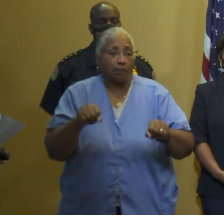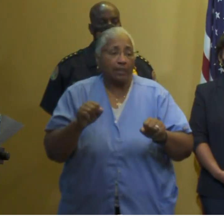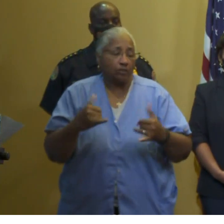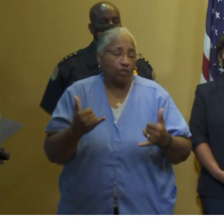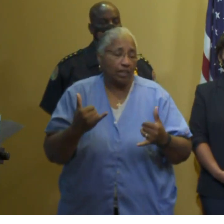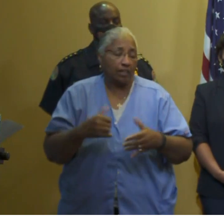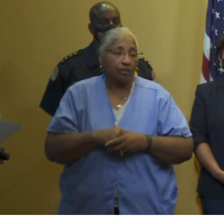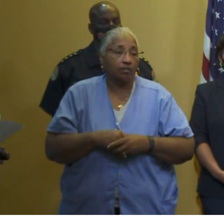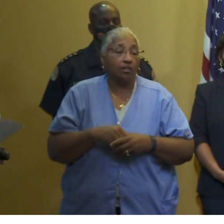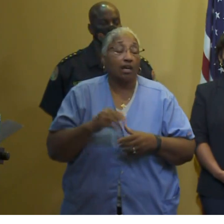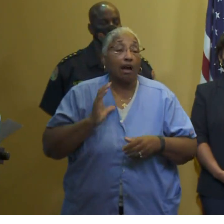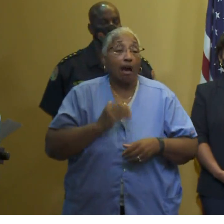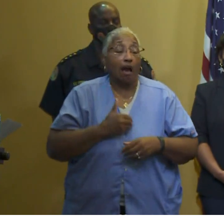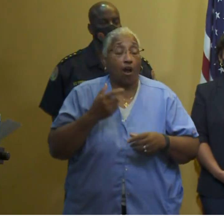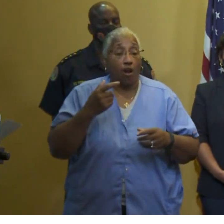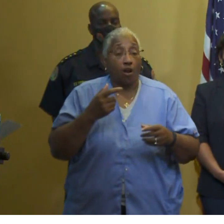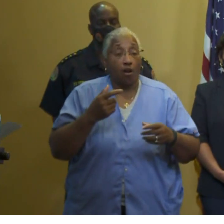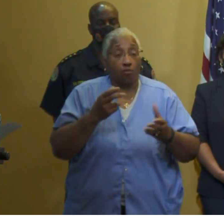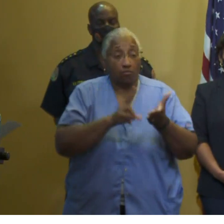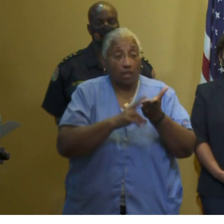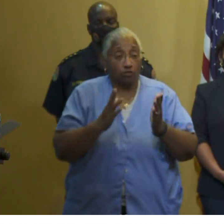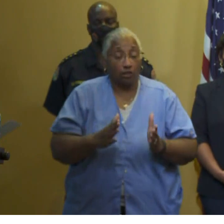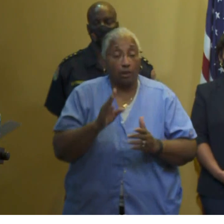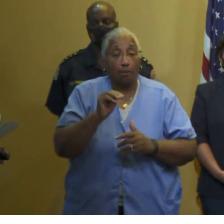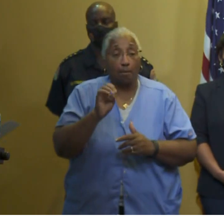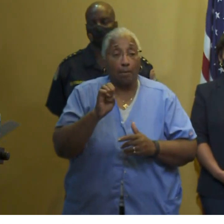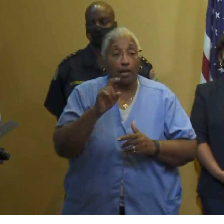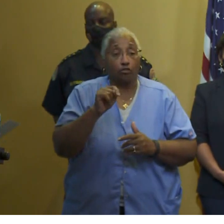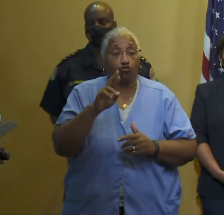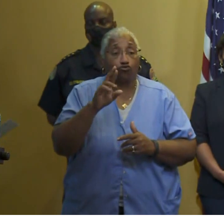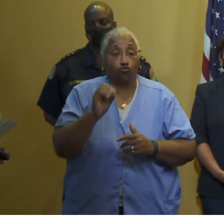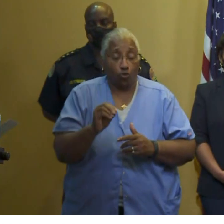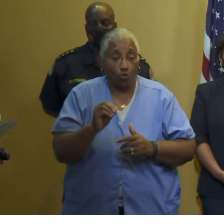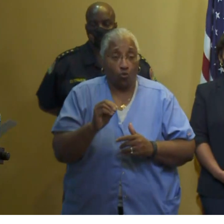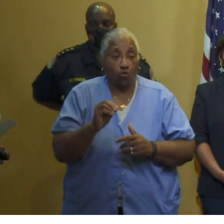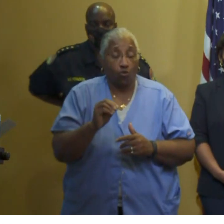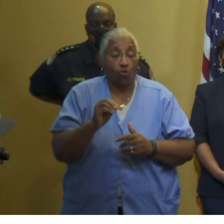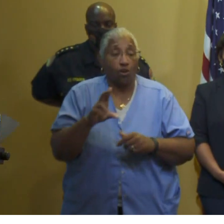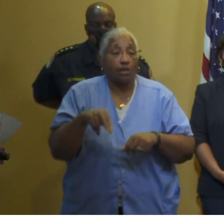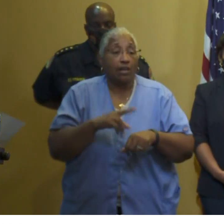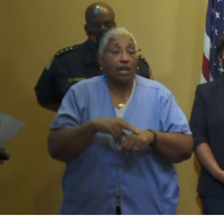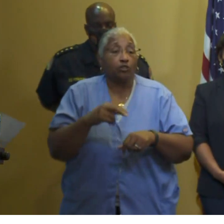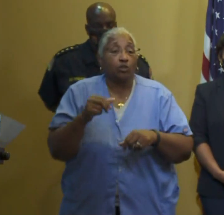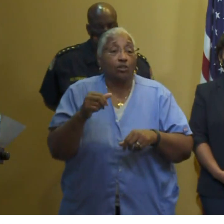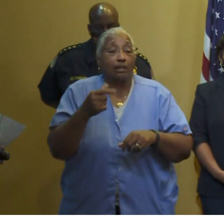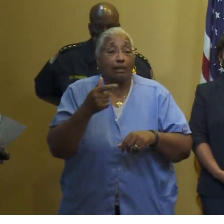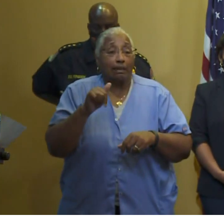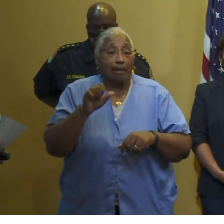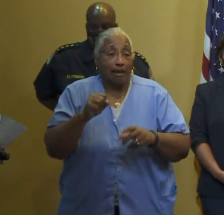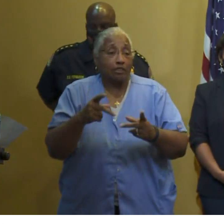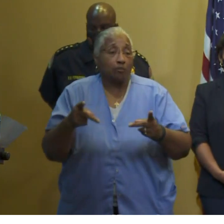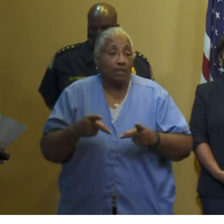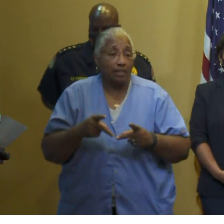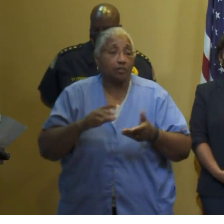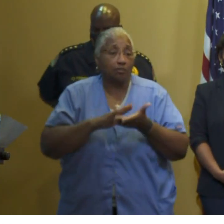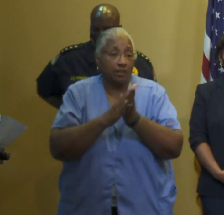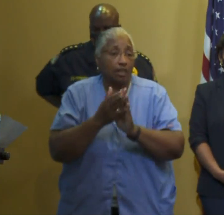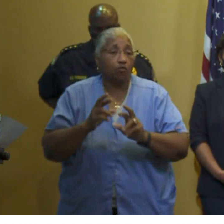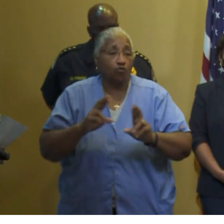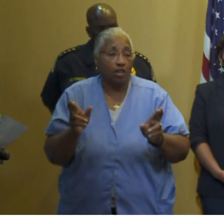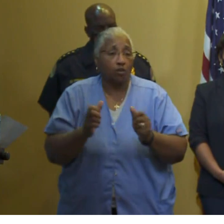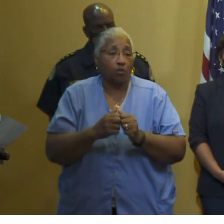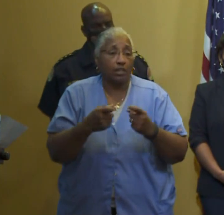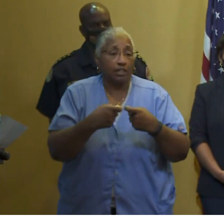that Metro, our contractors, natural gas production site became online with Entergy, so they should be cooking with